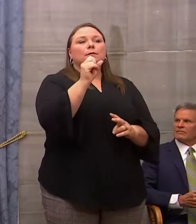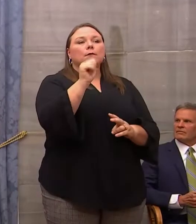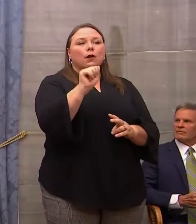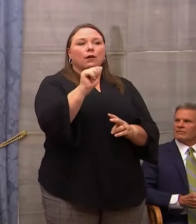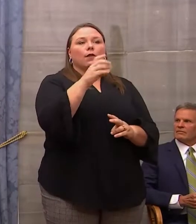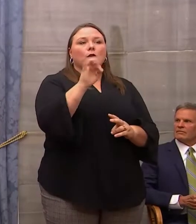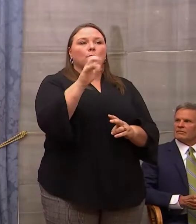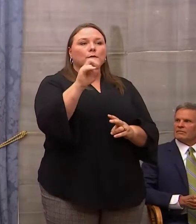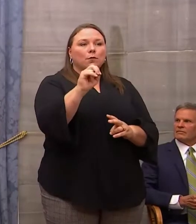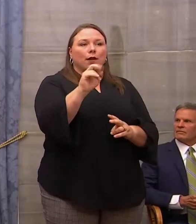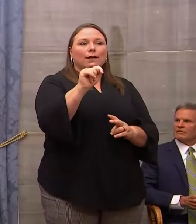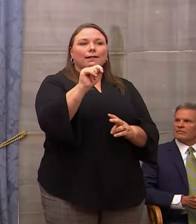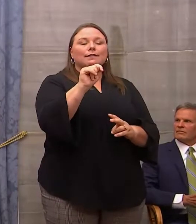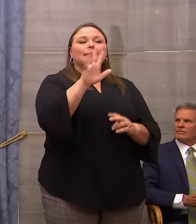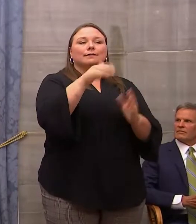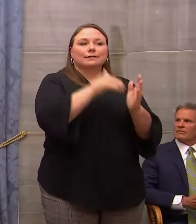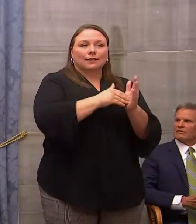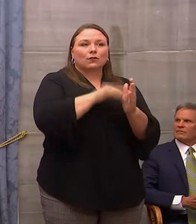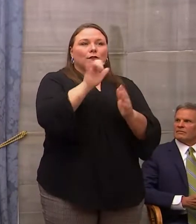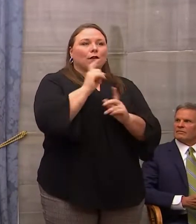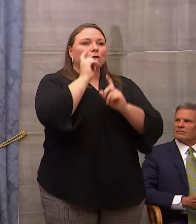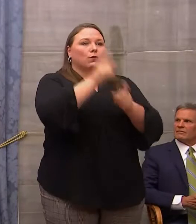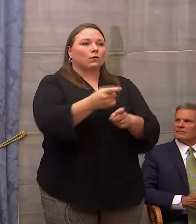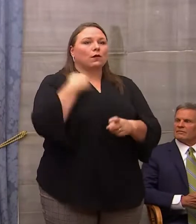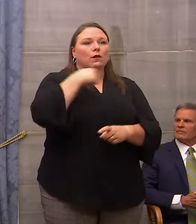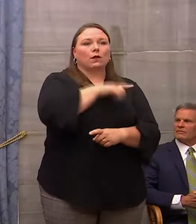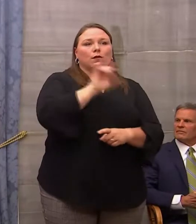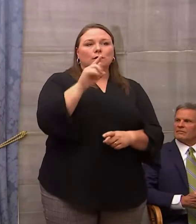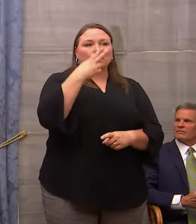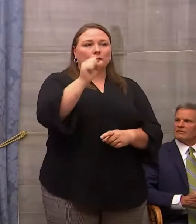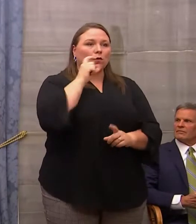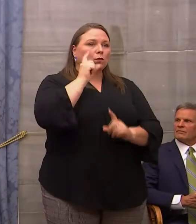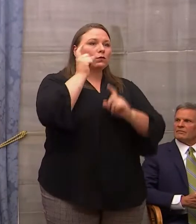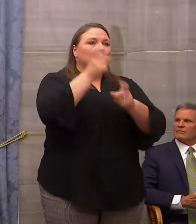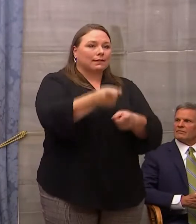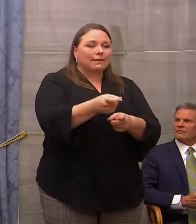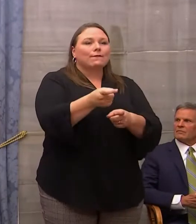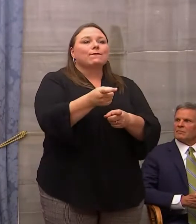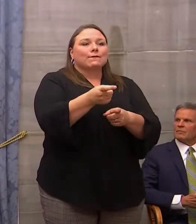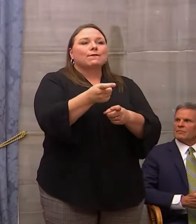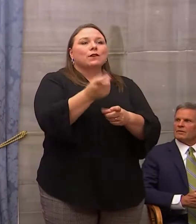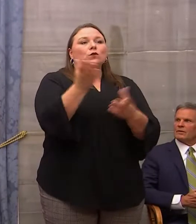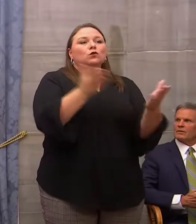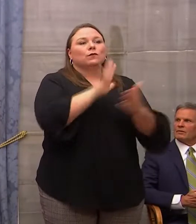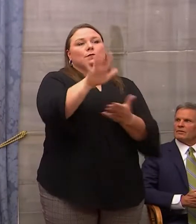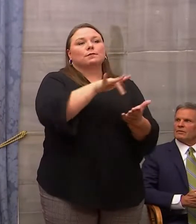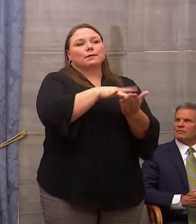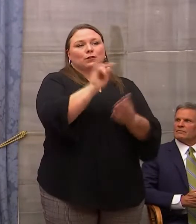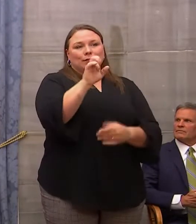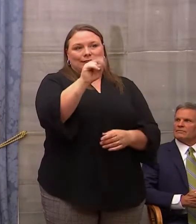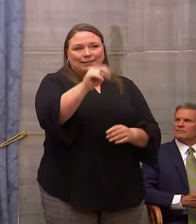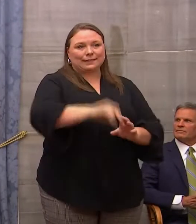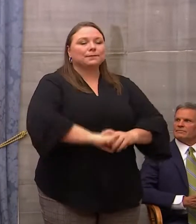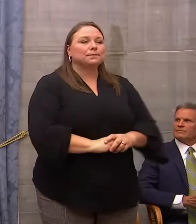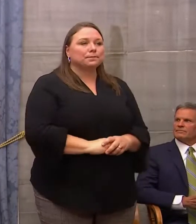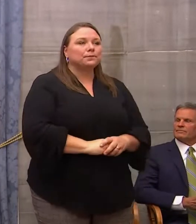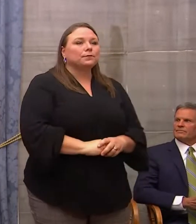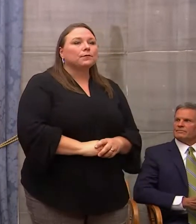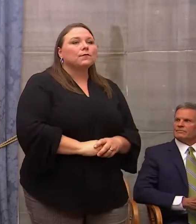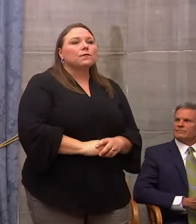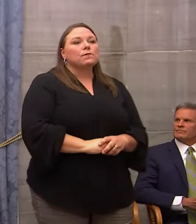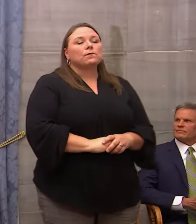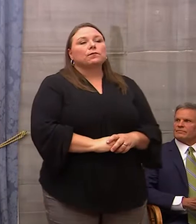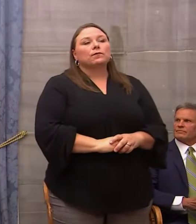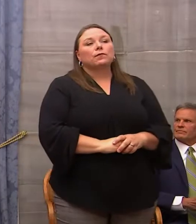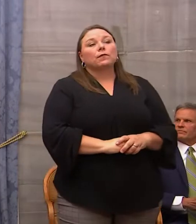Center, which will be the grant that the Department of Human Services will administer, serving Middle Tennessee. I